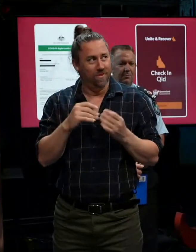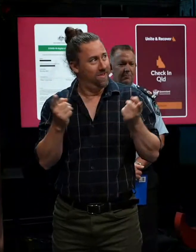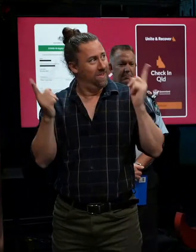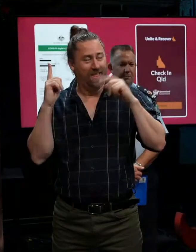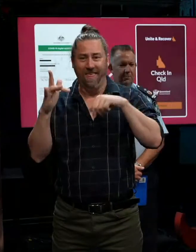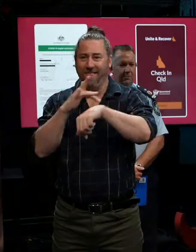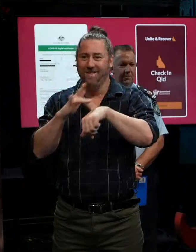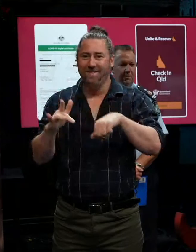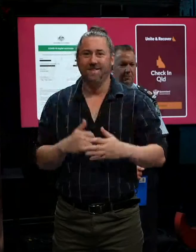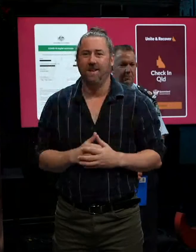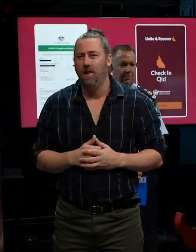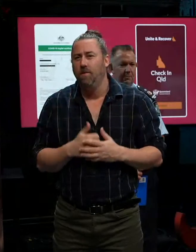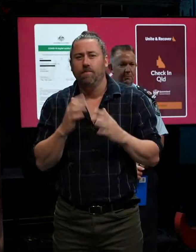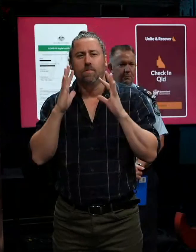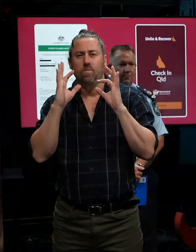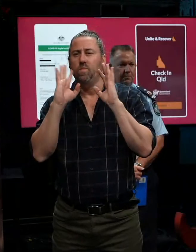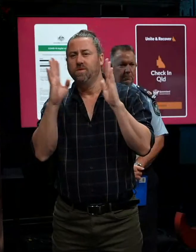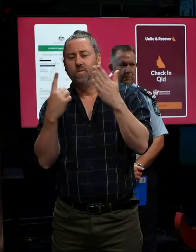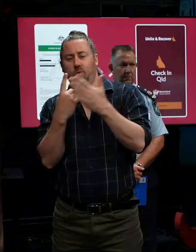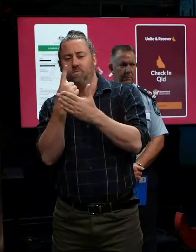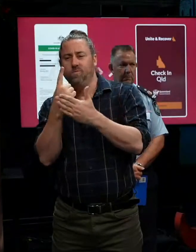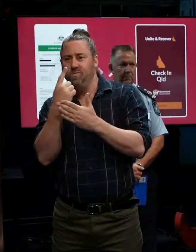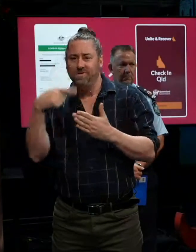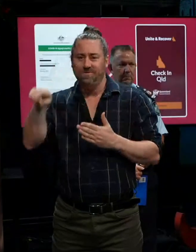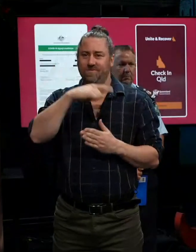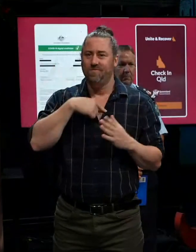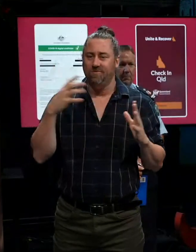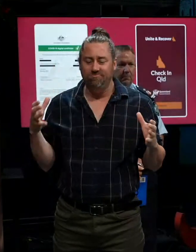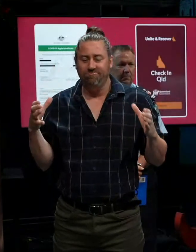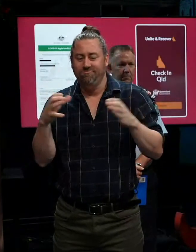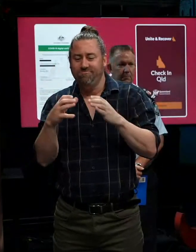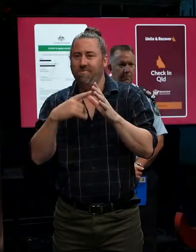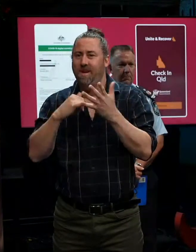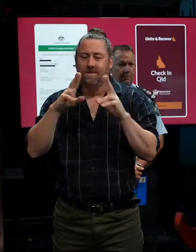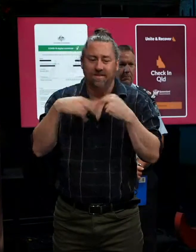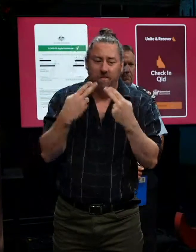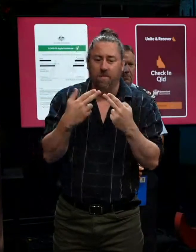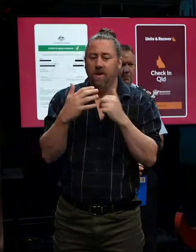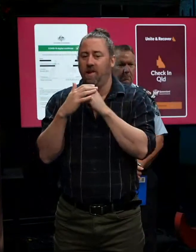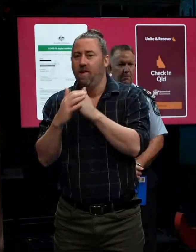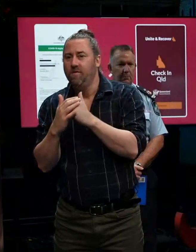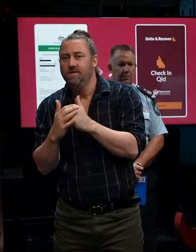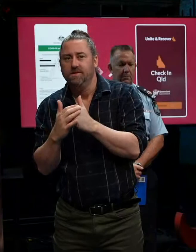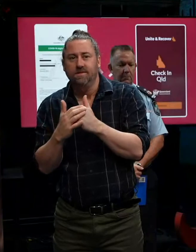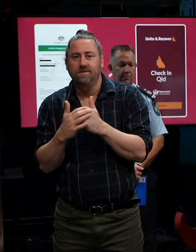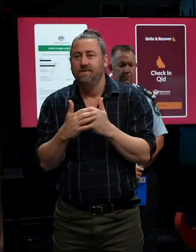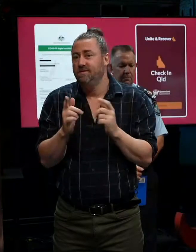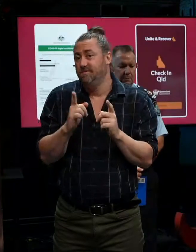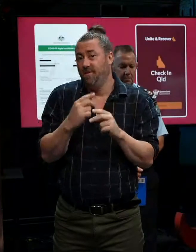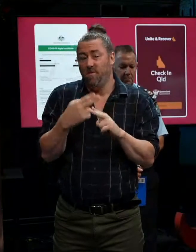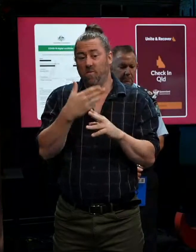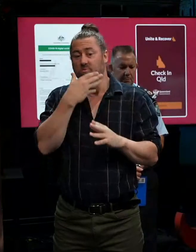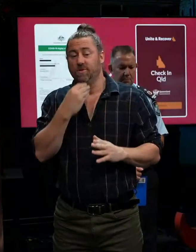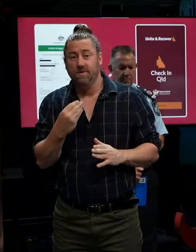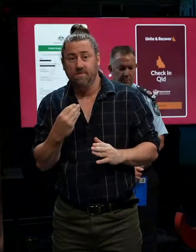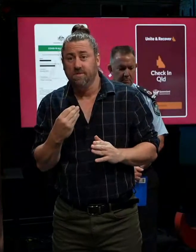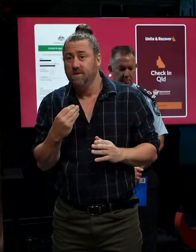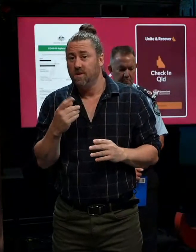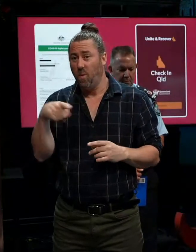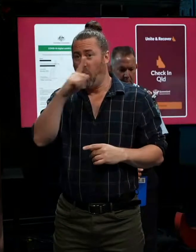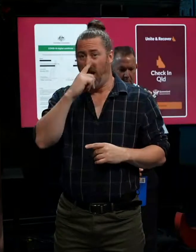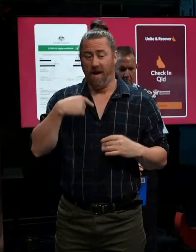able to all be together this festive season and enjoy our freedoms, like being able to come to one of the